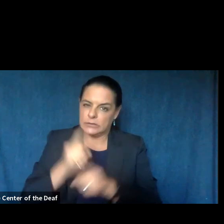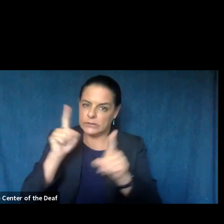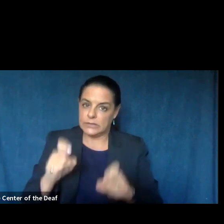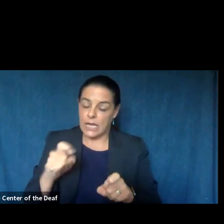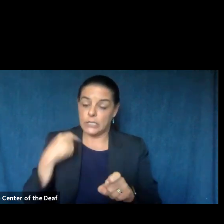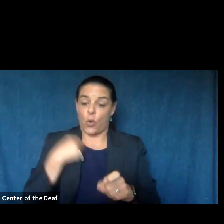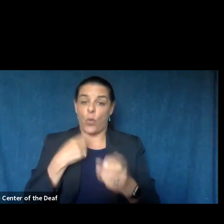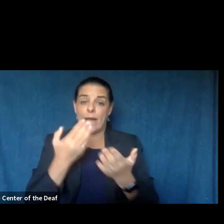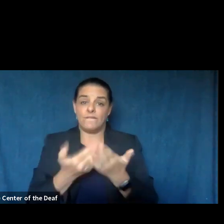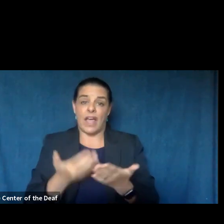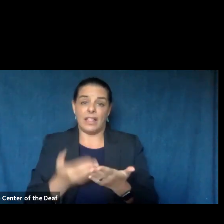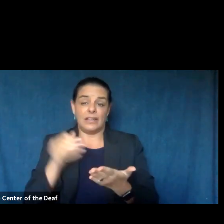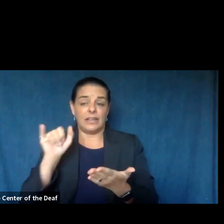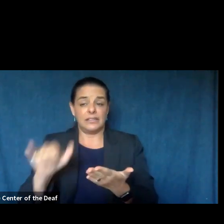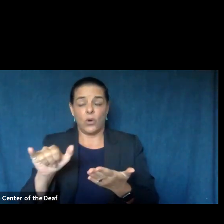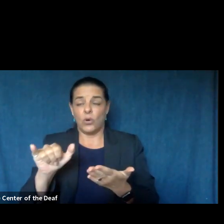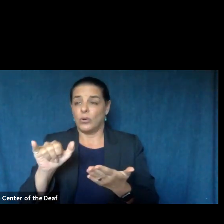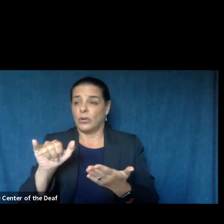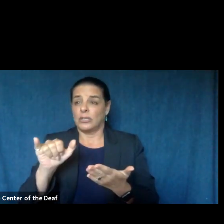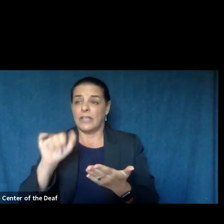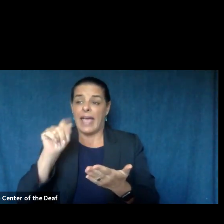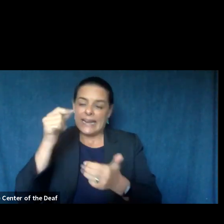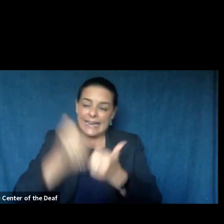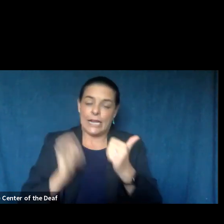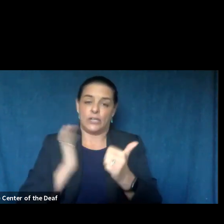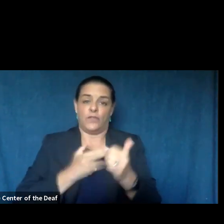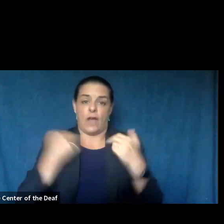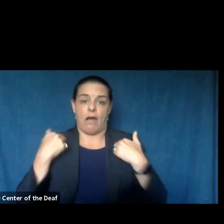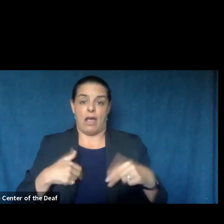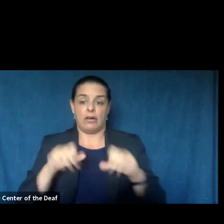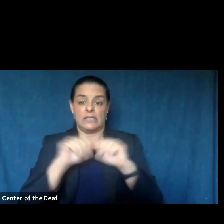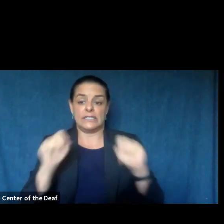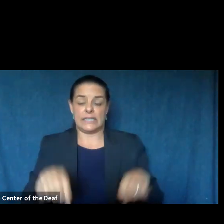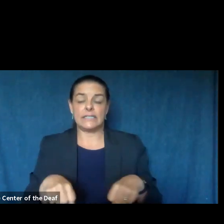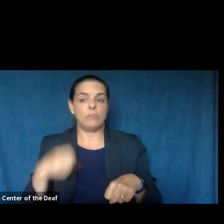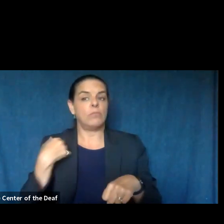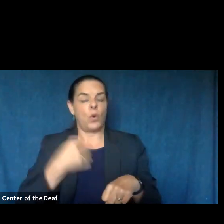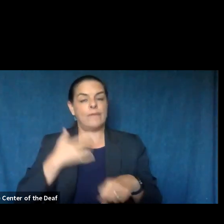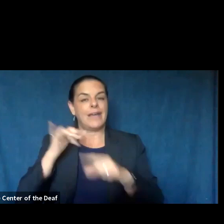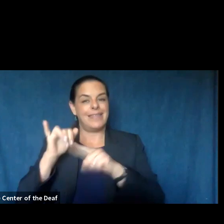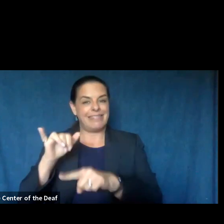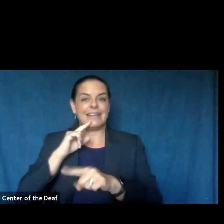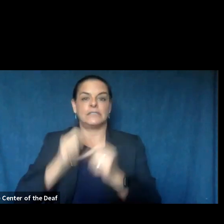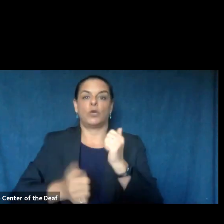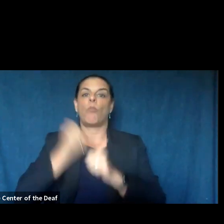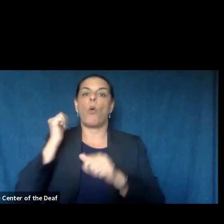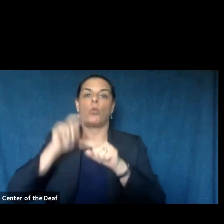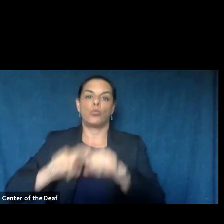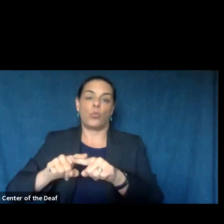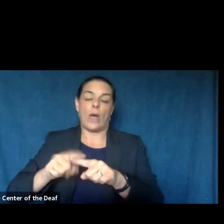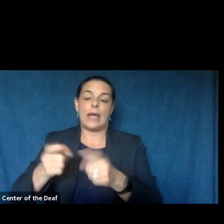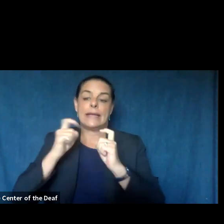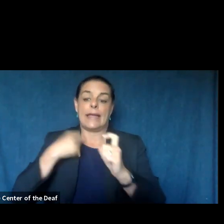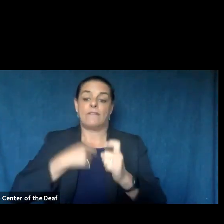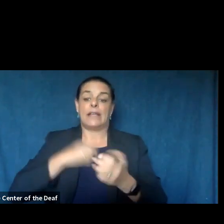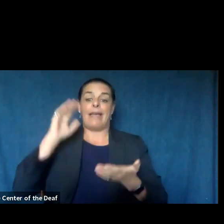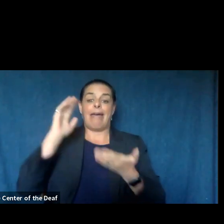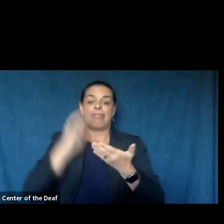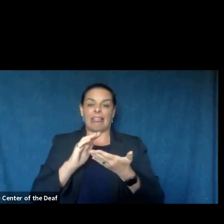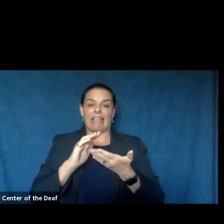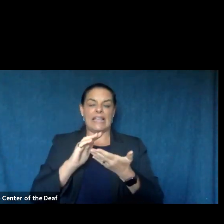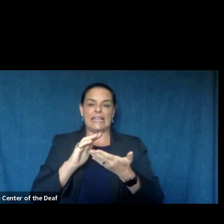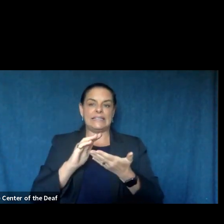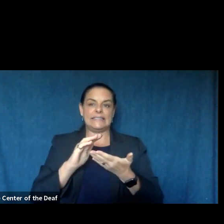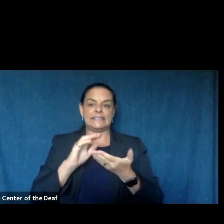at each of our health systems. And we feel that the PCR test is the most reliable, giving us the least number of false negative